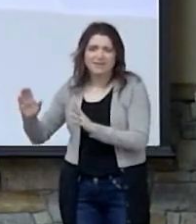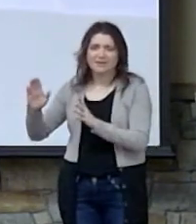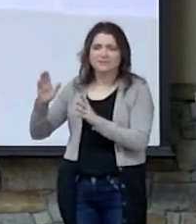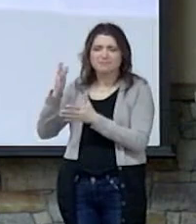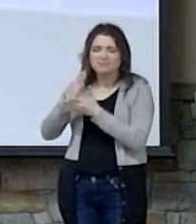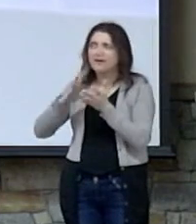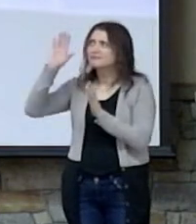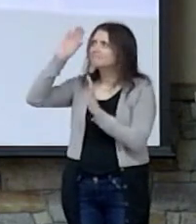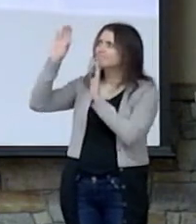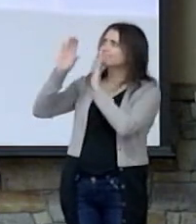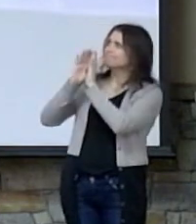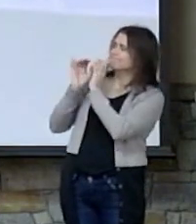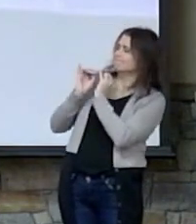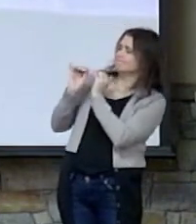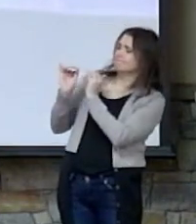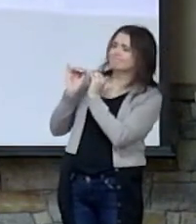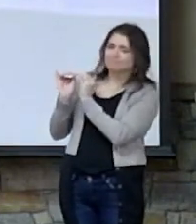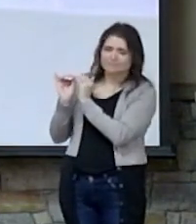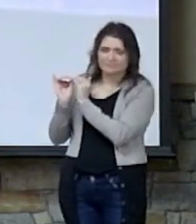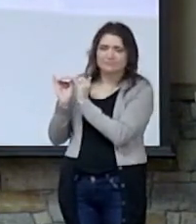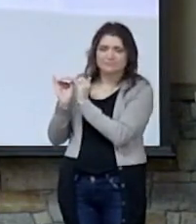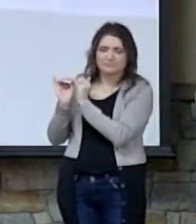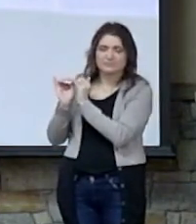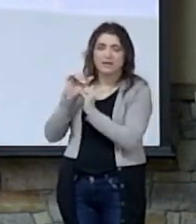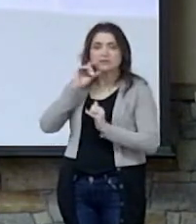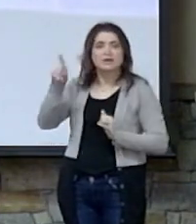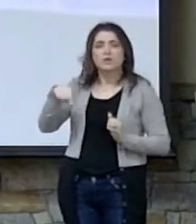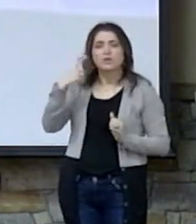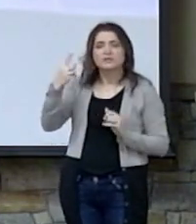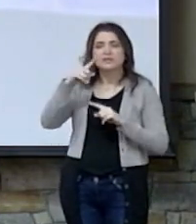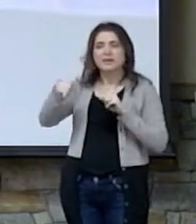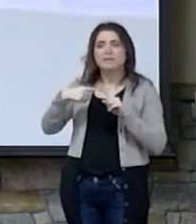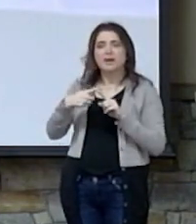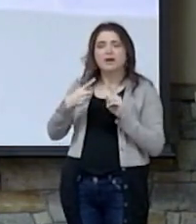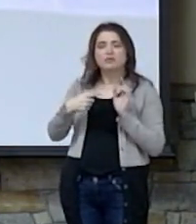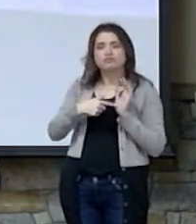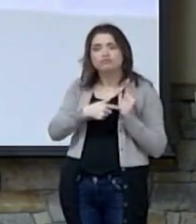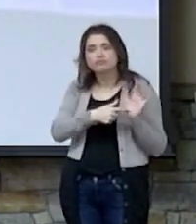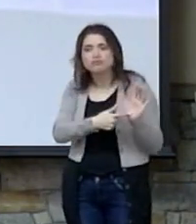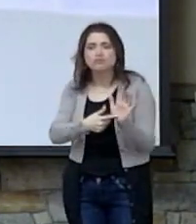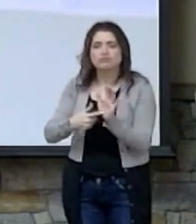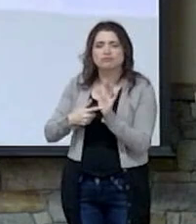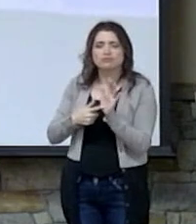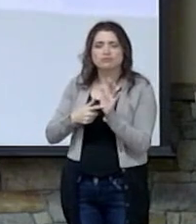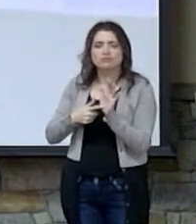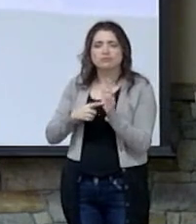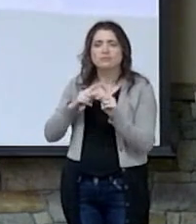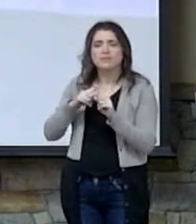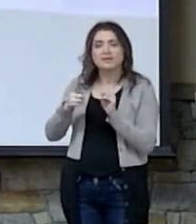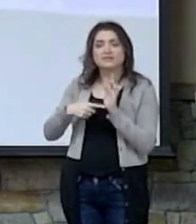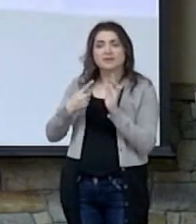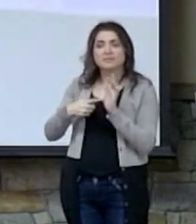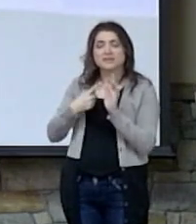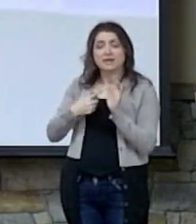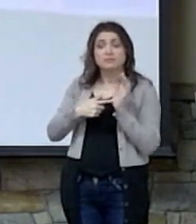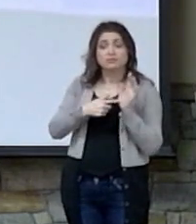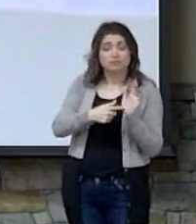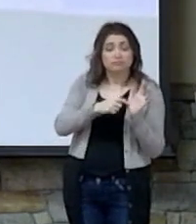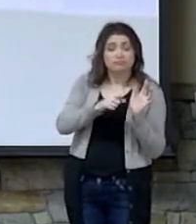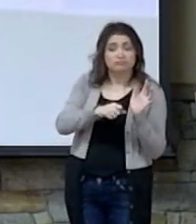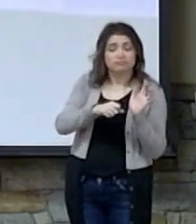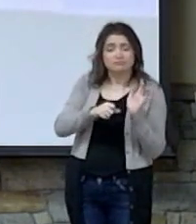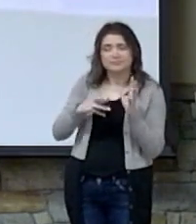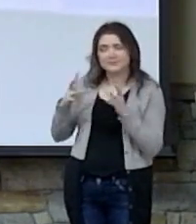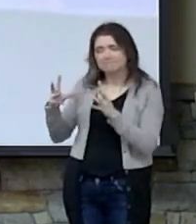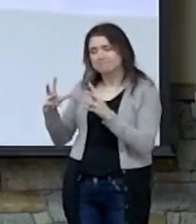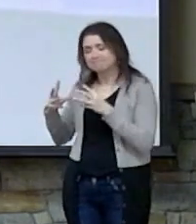image. It's not always just about showing it. Sometimes it's also about accepting it and